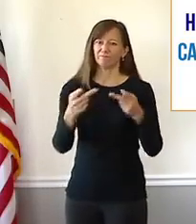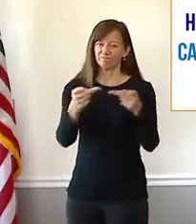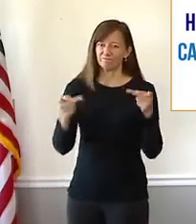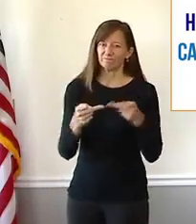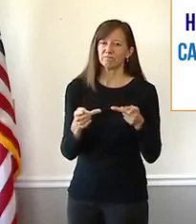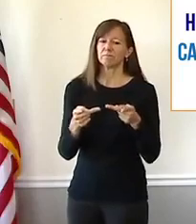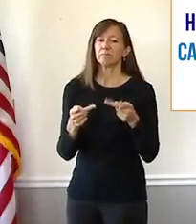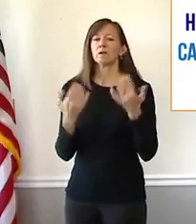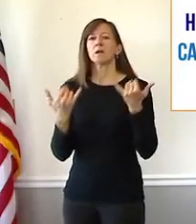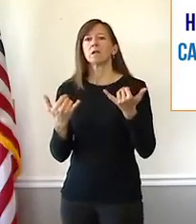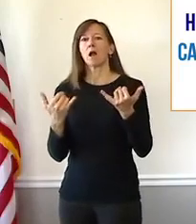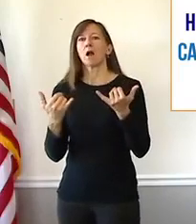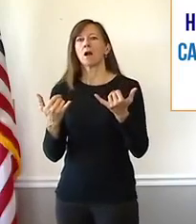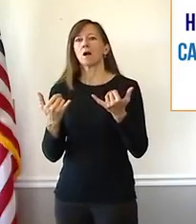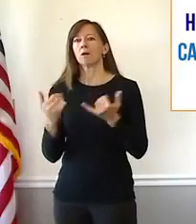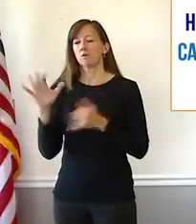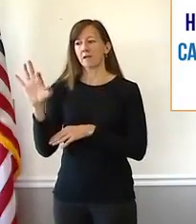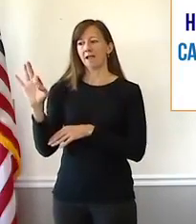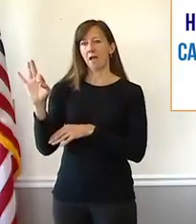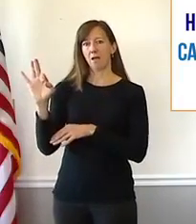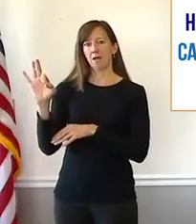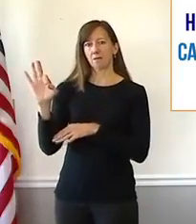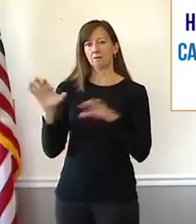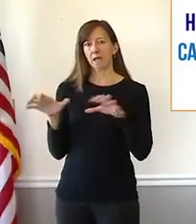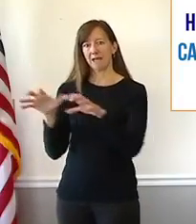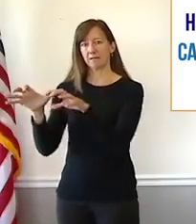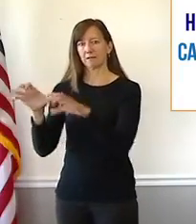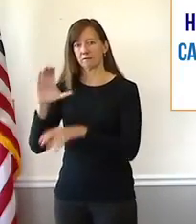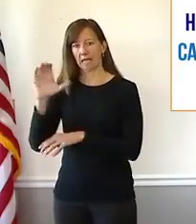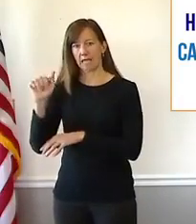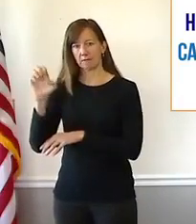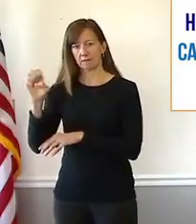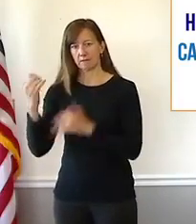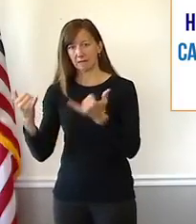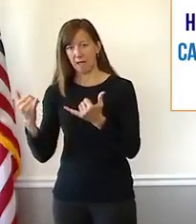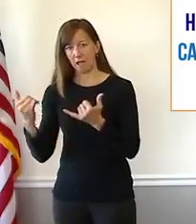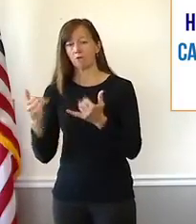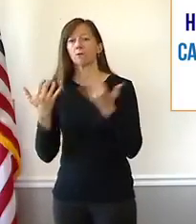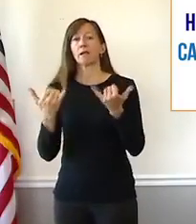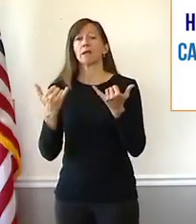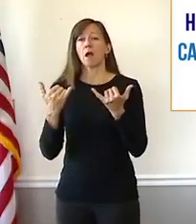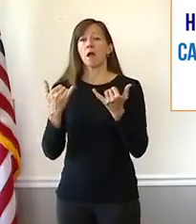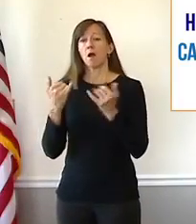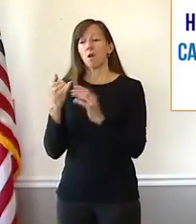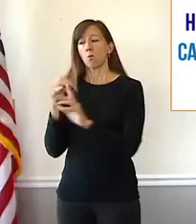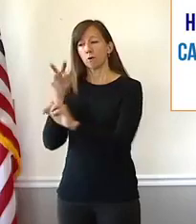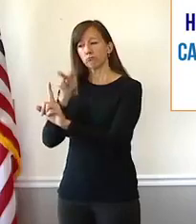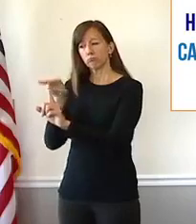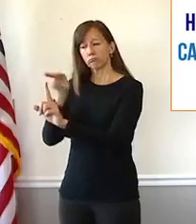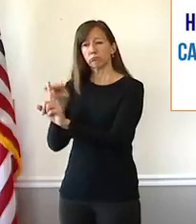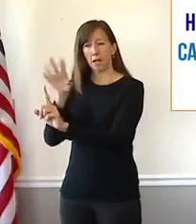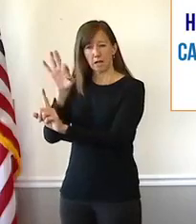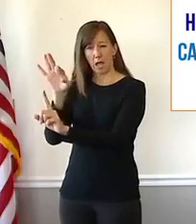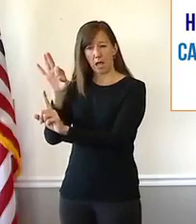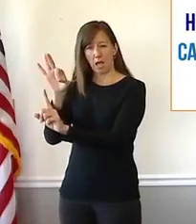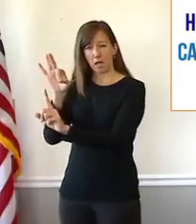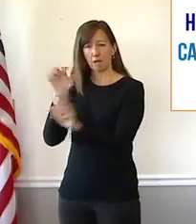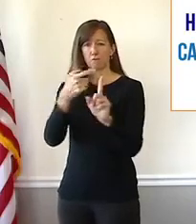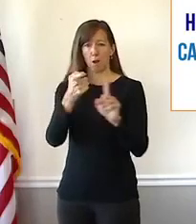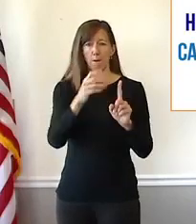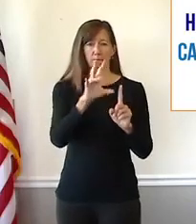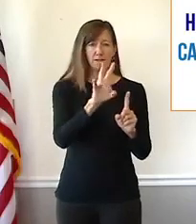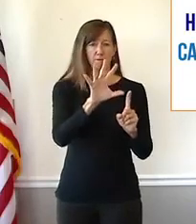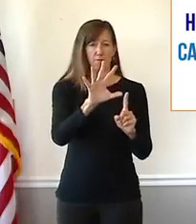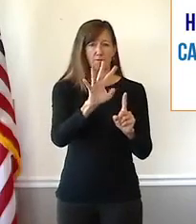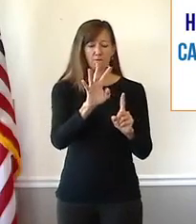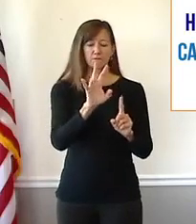now at only 9 active cases. So we're monitoring 9 current active cases of the total 74 cases that